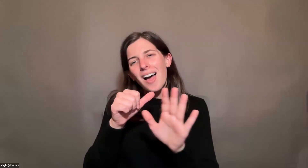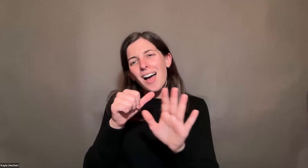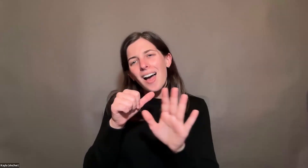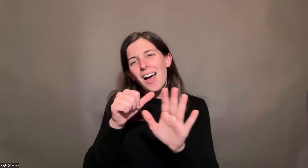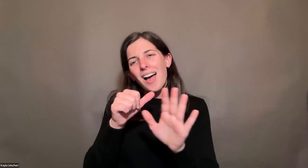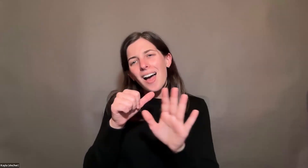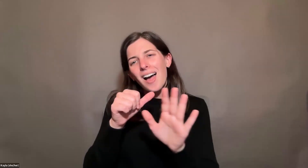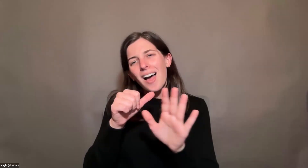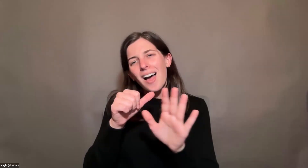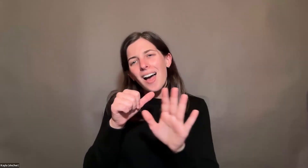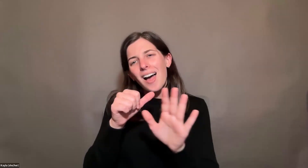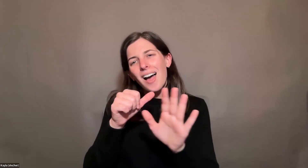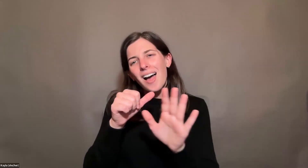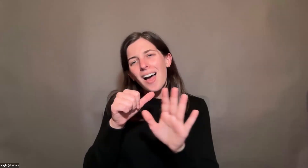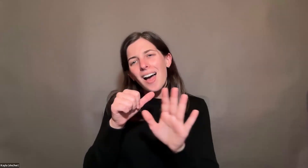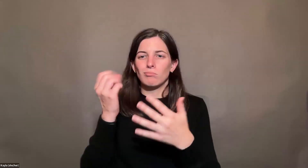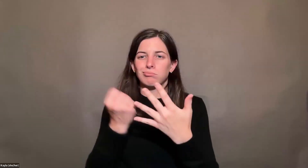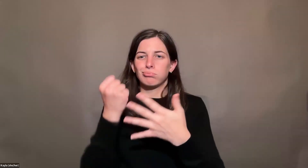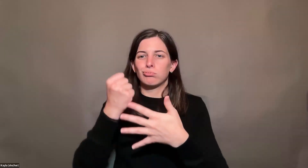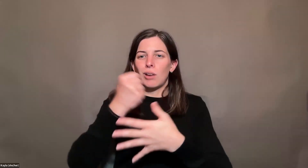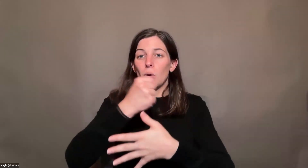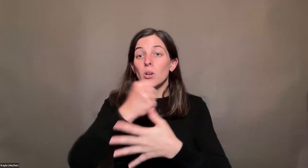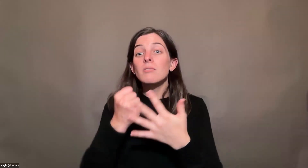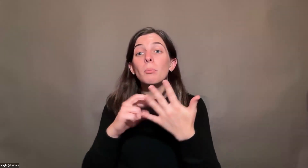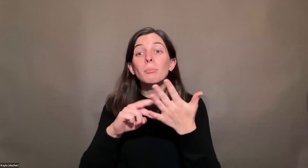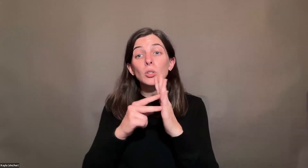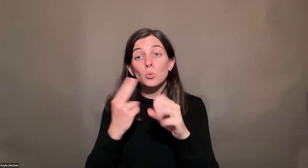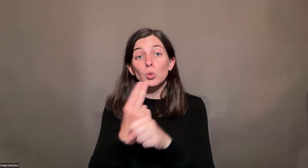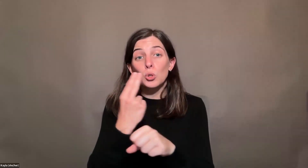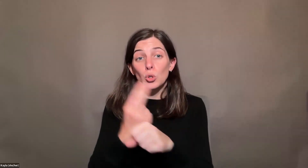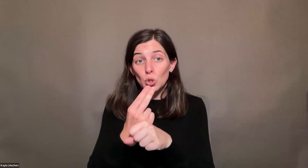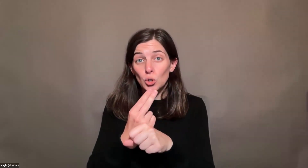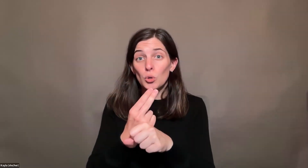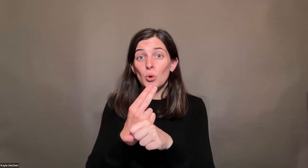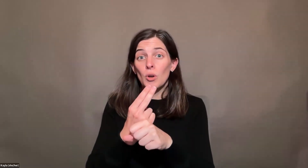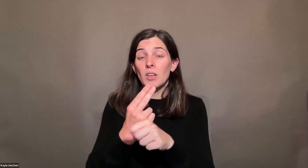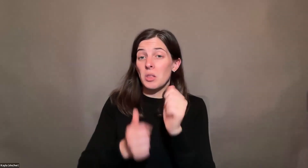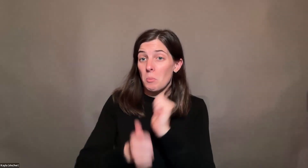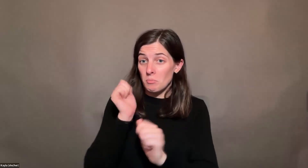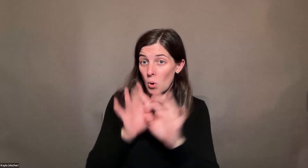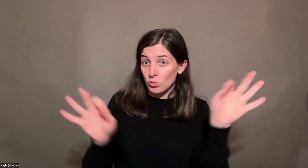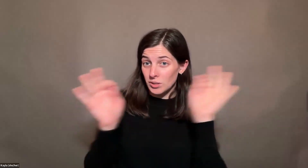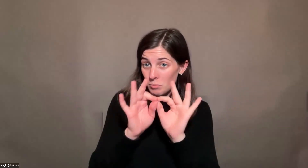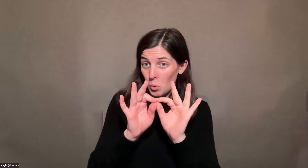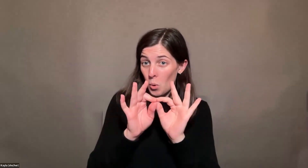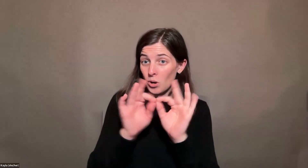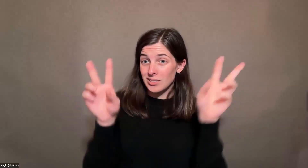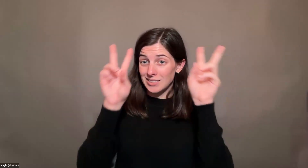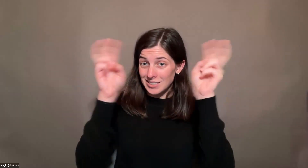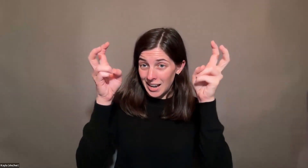or same priority. So you should use H1 for the most important title, then H2, then H3,